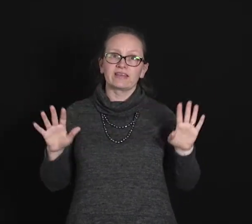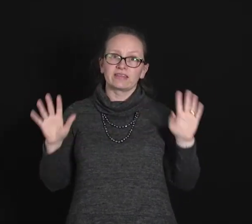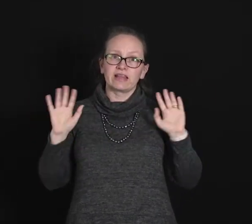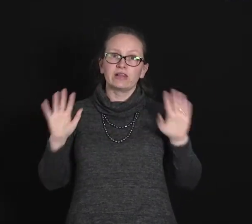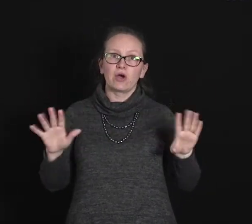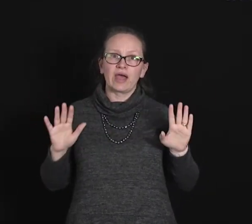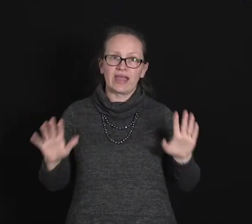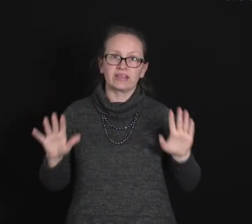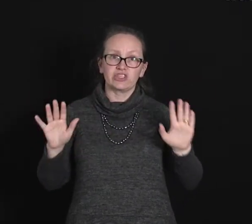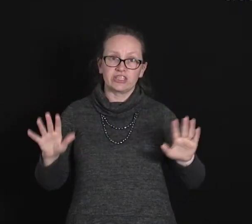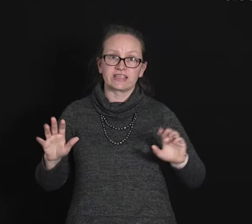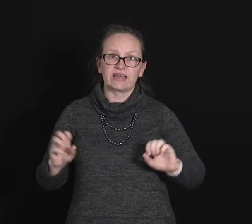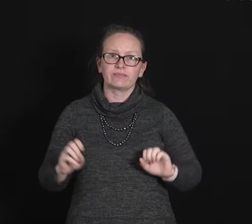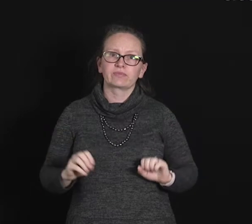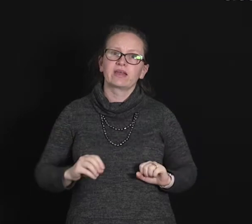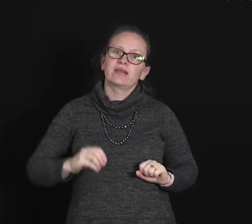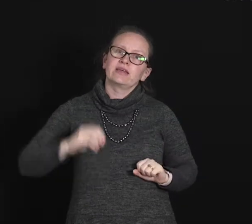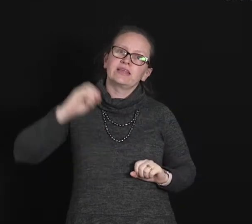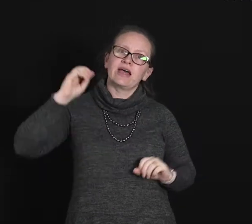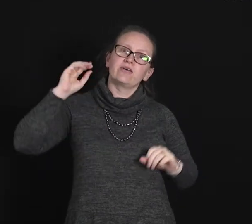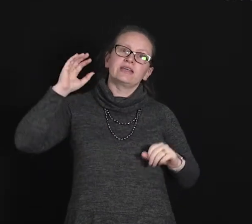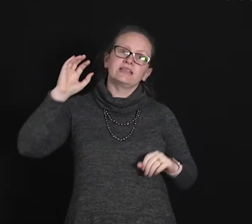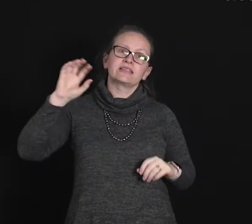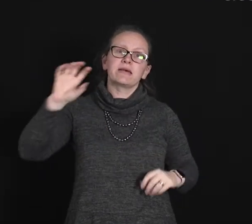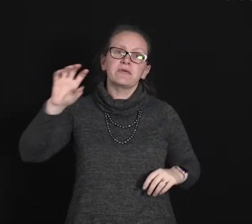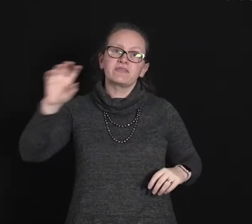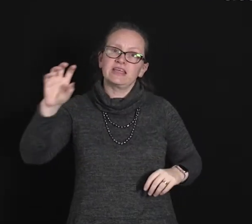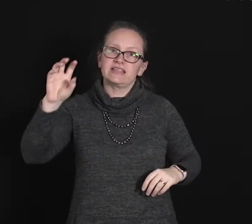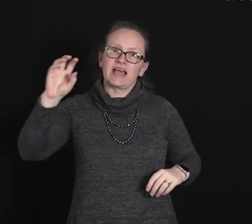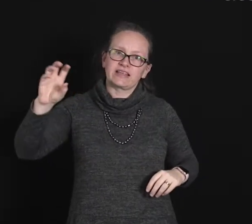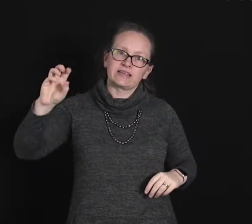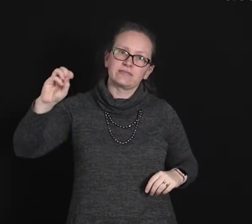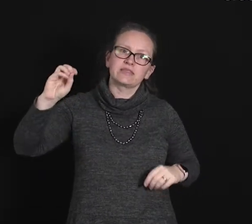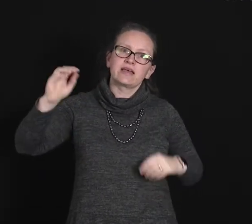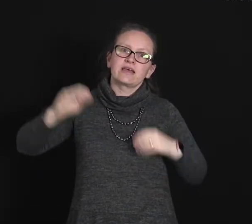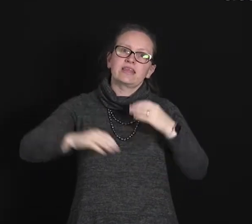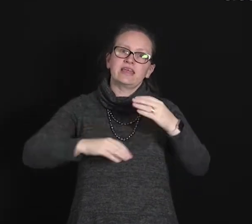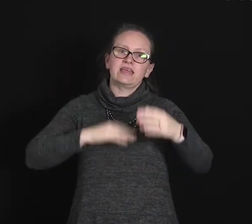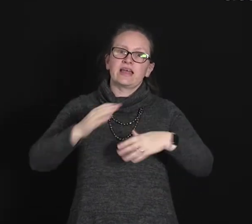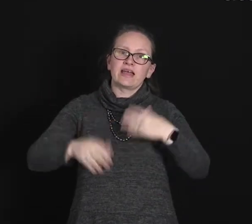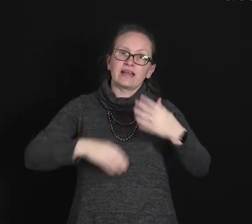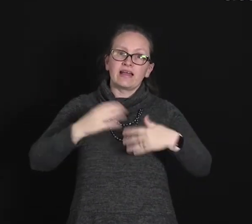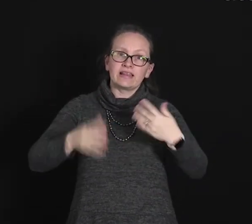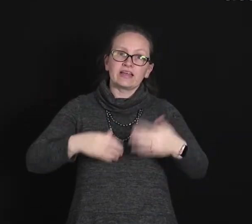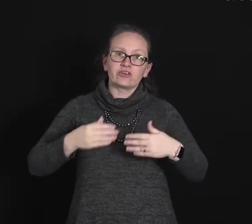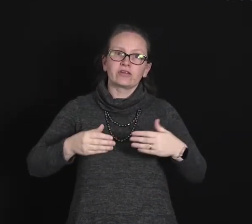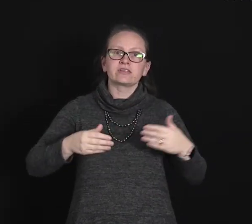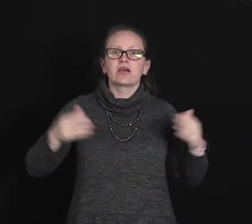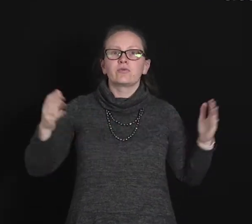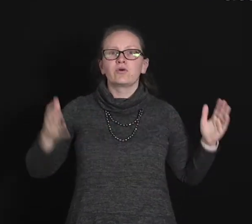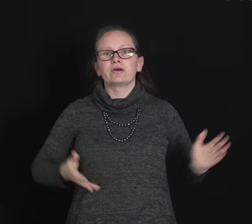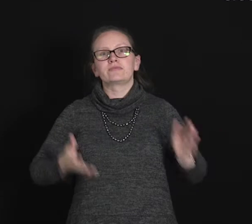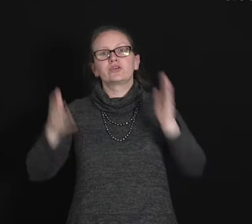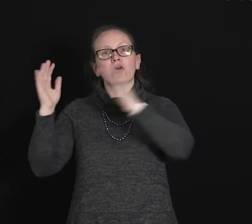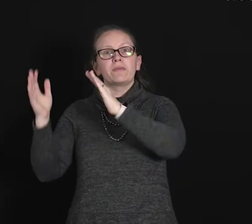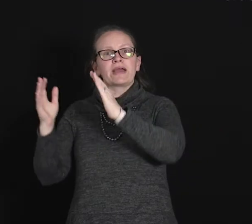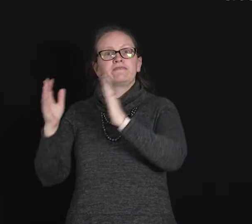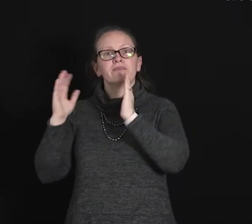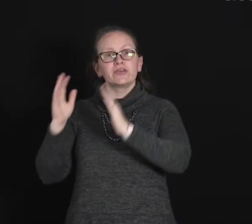their lower energy state. Now, in some of these atoms, the electrons will absorb a photon